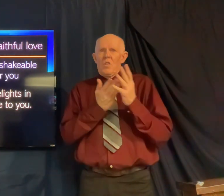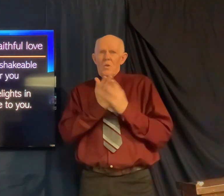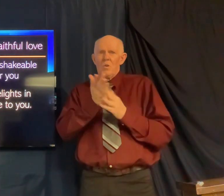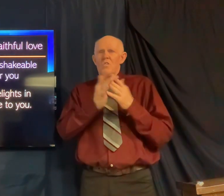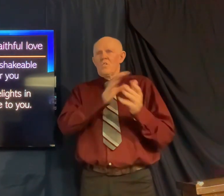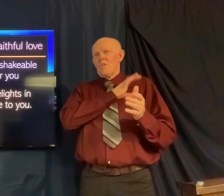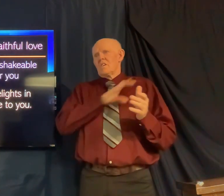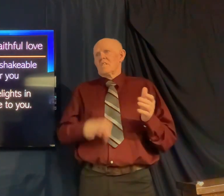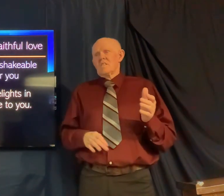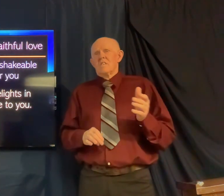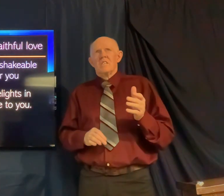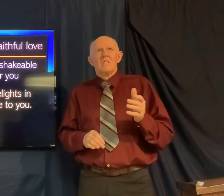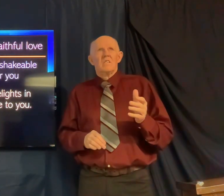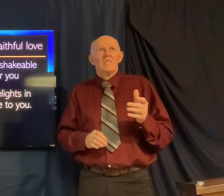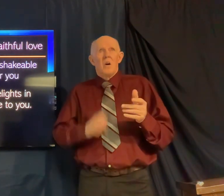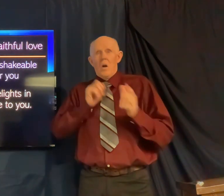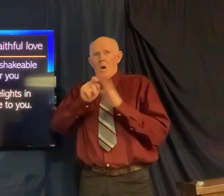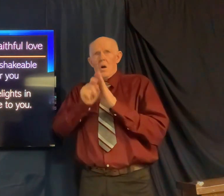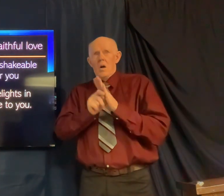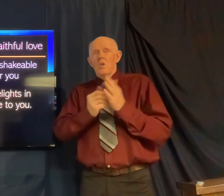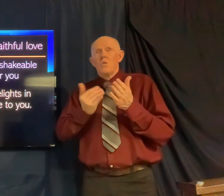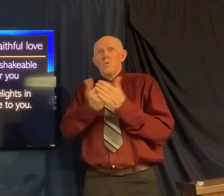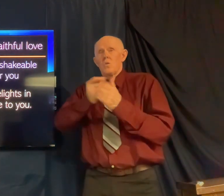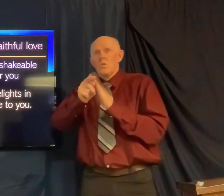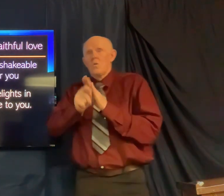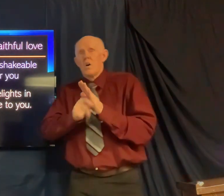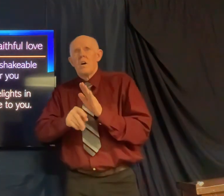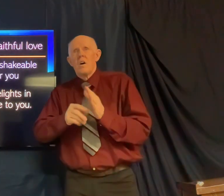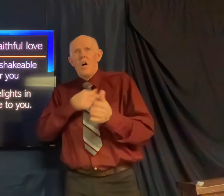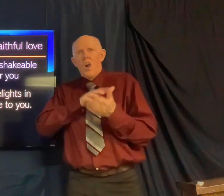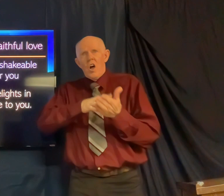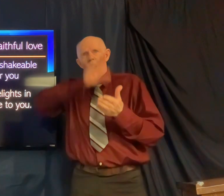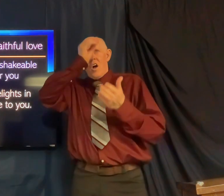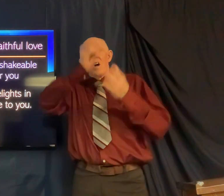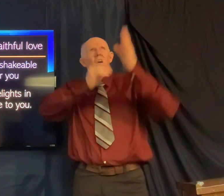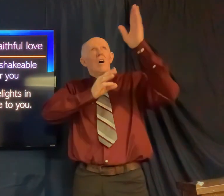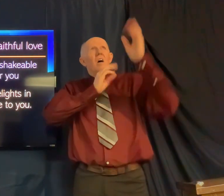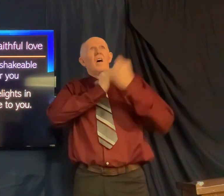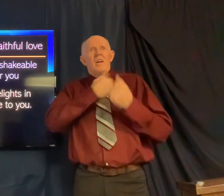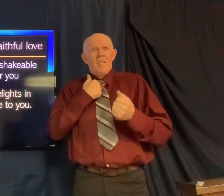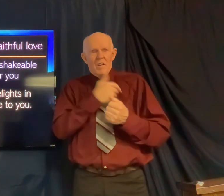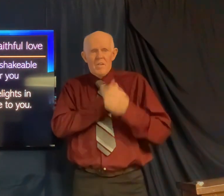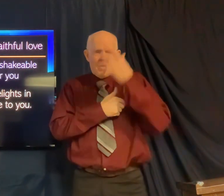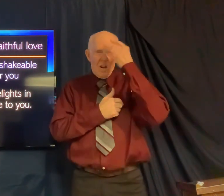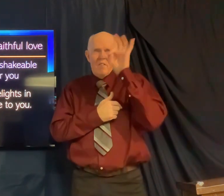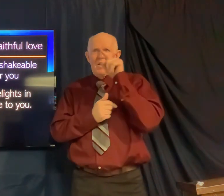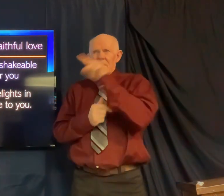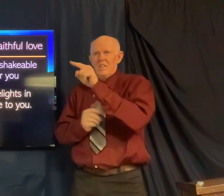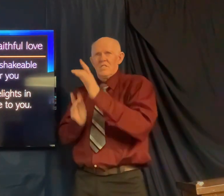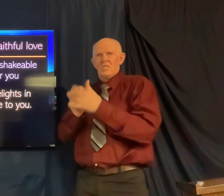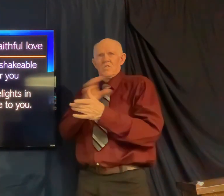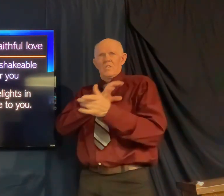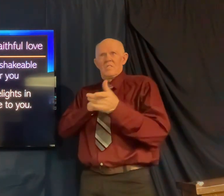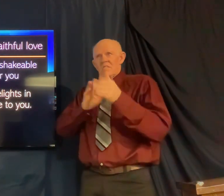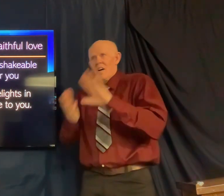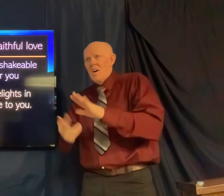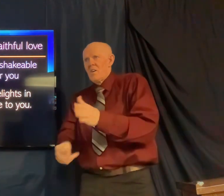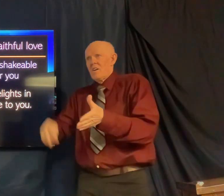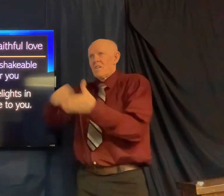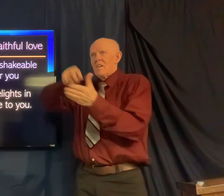He first showed us love through Jesus Christ. In the Old Testament and the New Testament, in the heart of God's love,